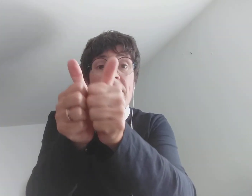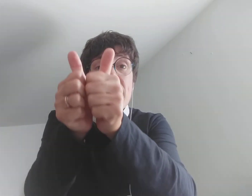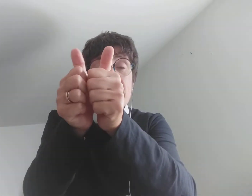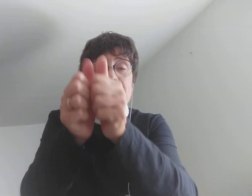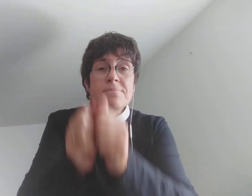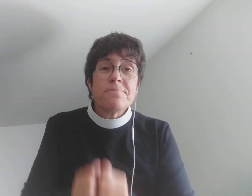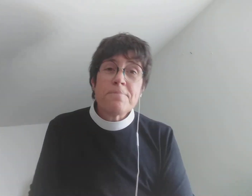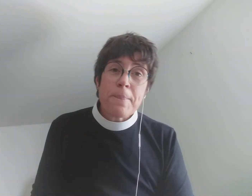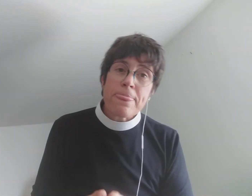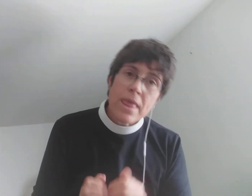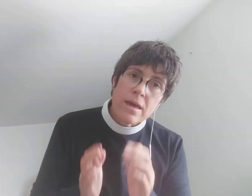Amen.